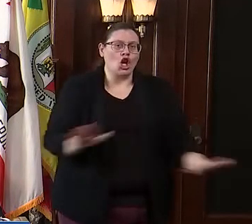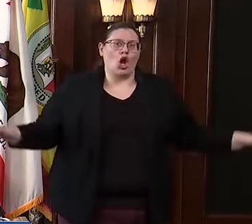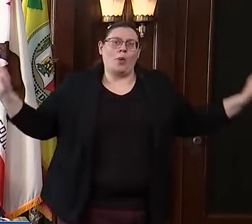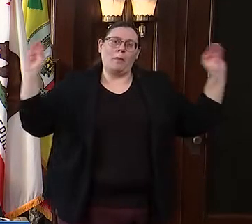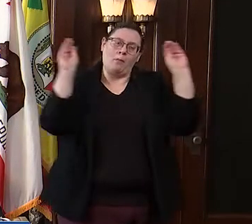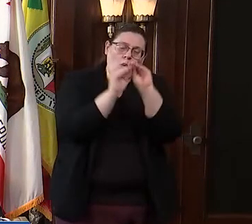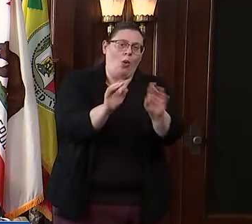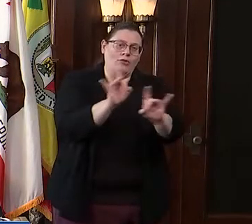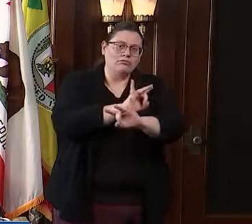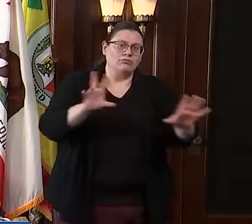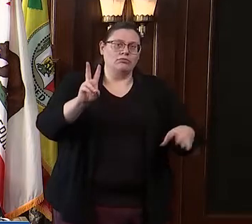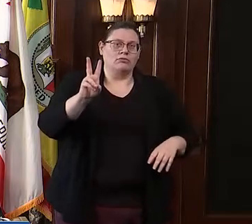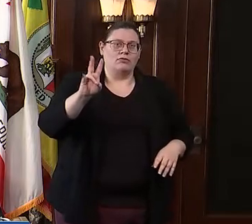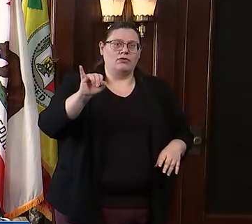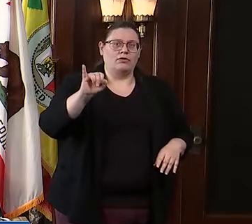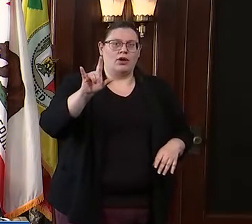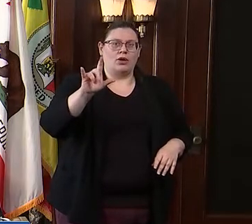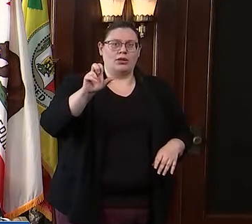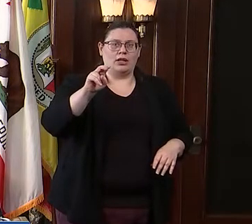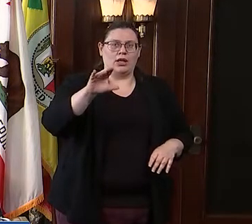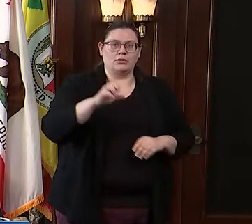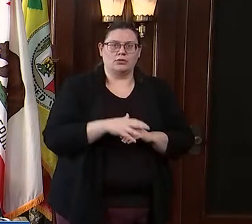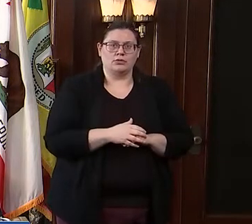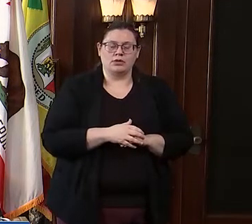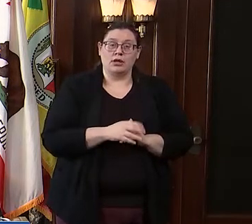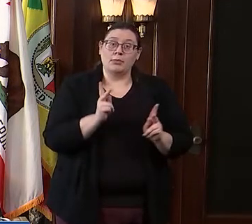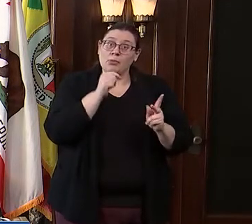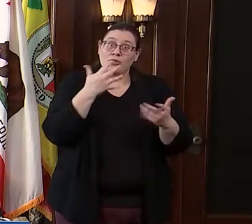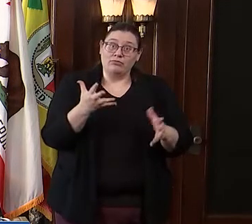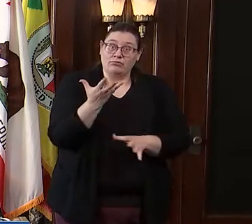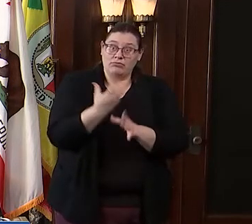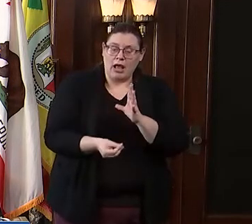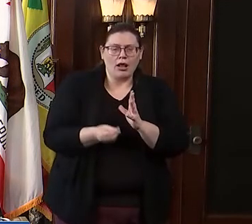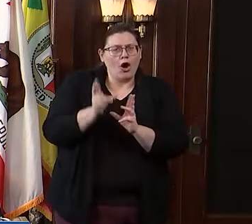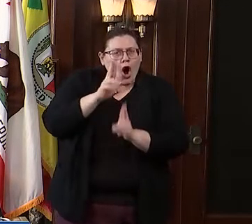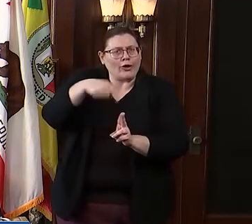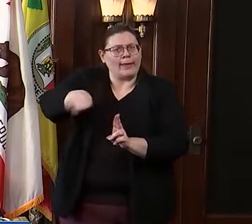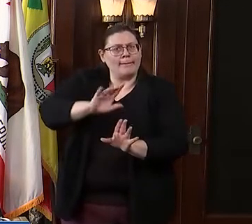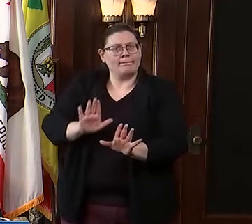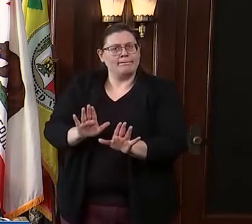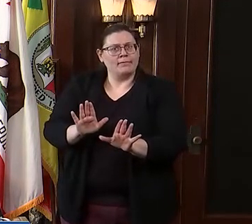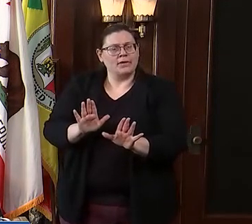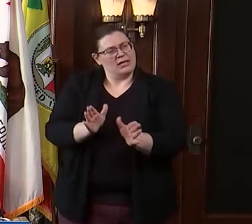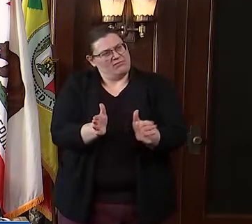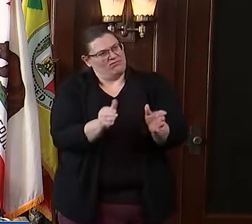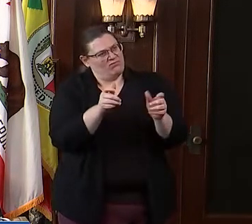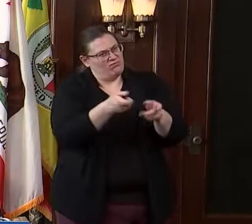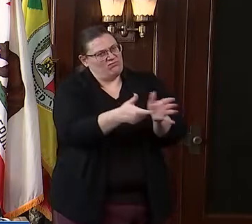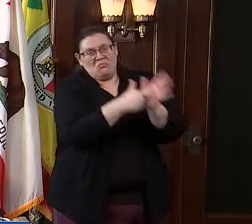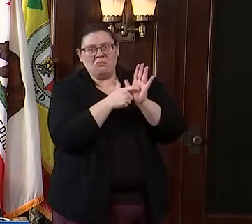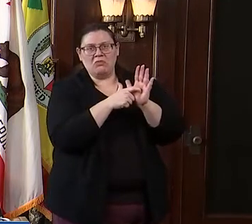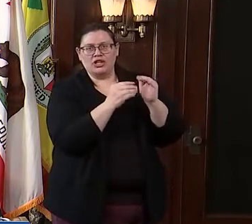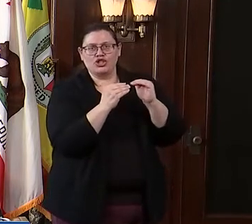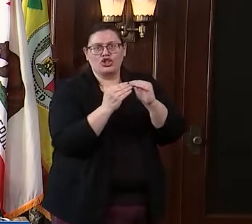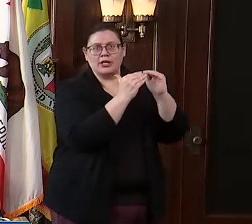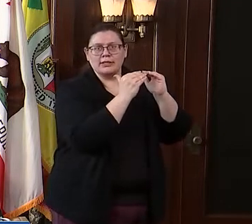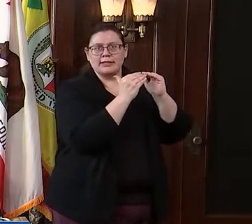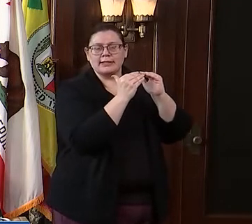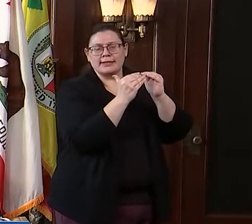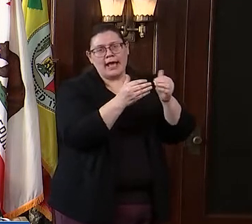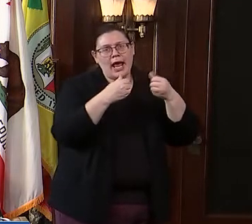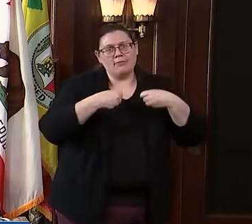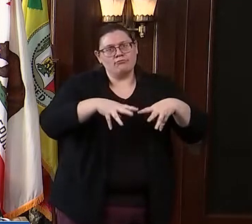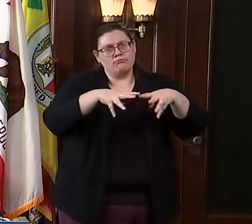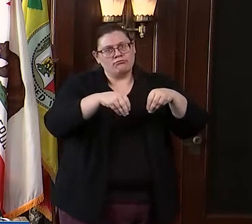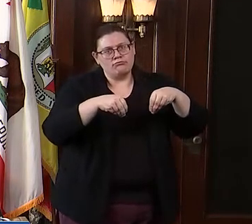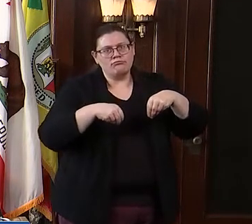violence." Let us honor the fallen. Let us push for justice. And let us march forward